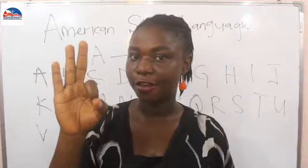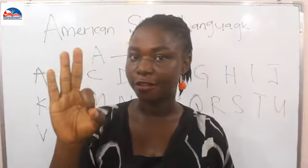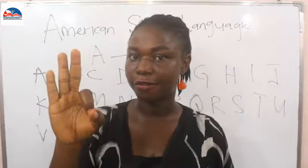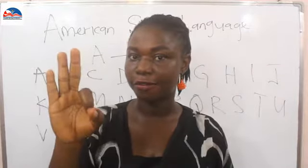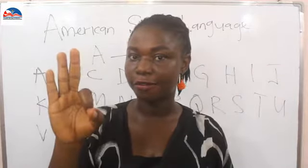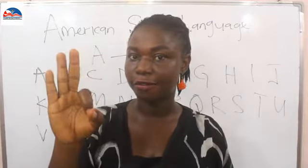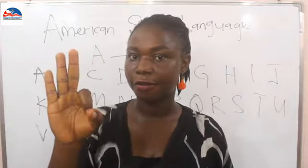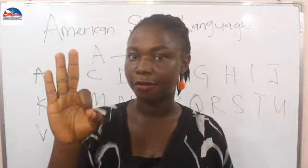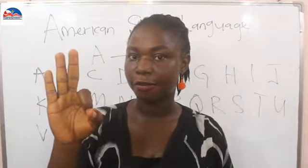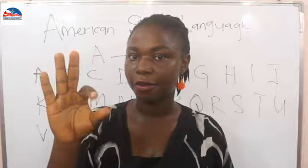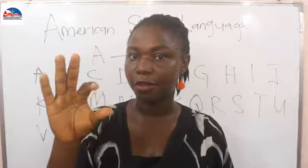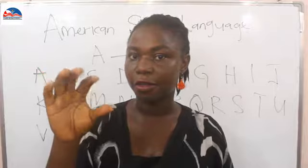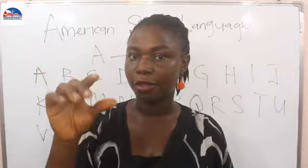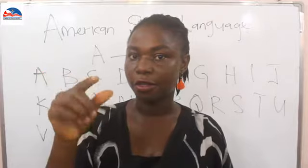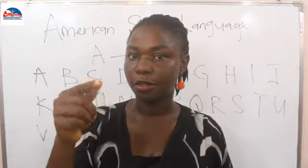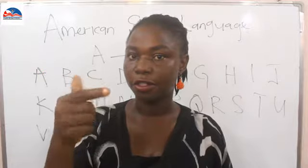F, your G,